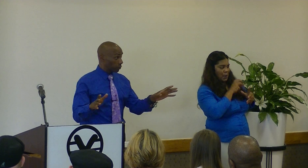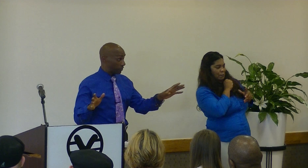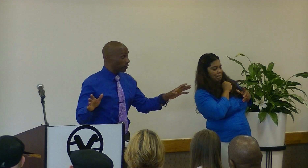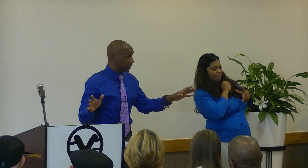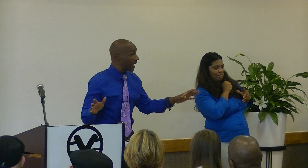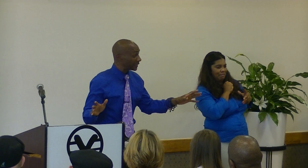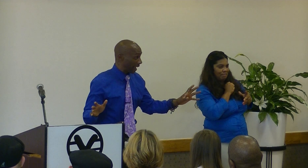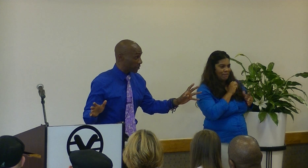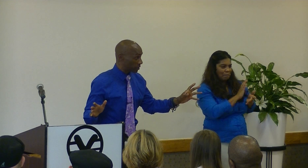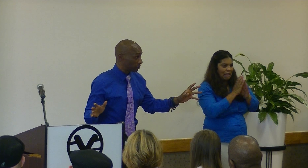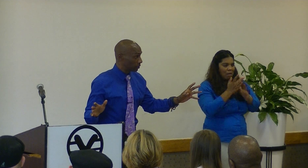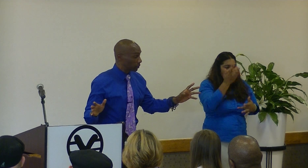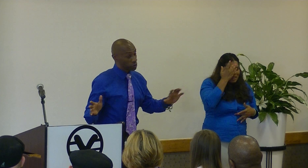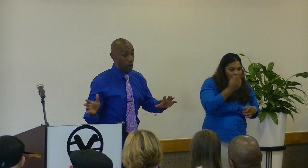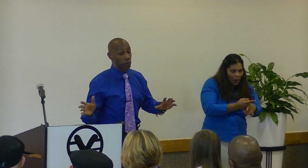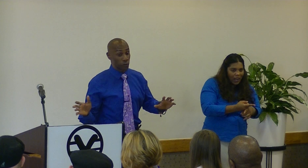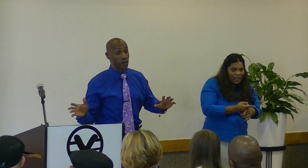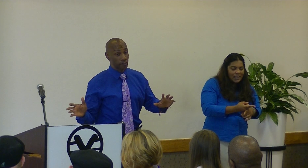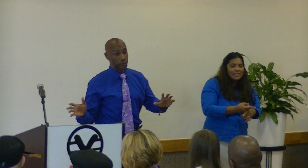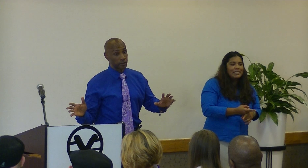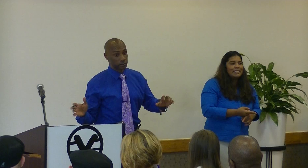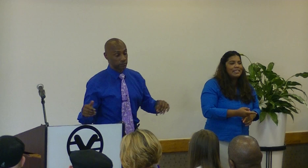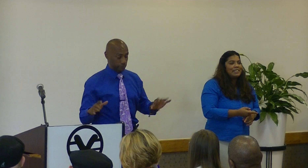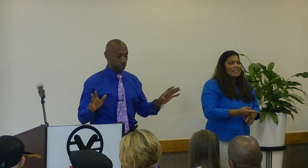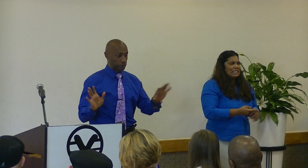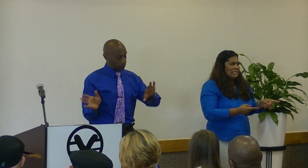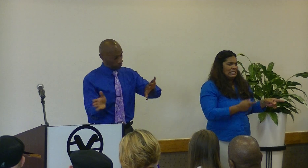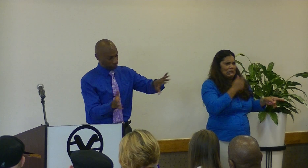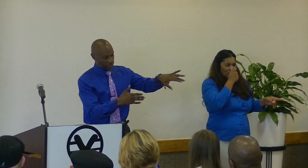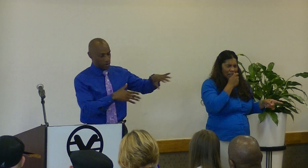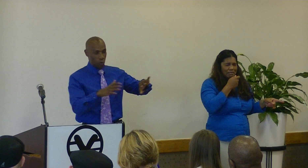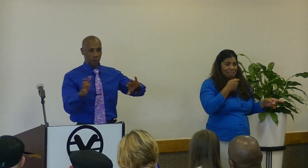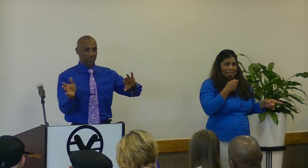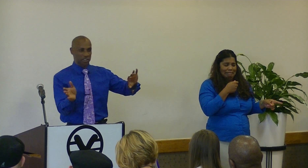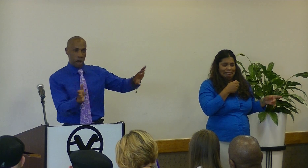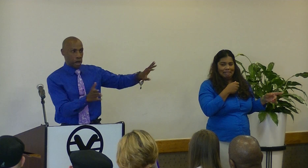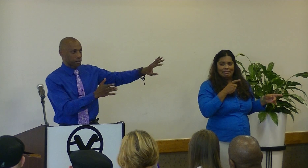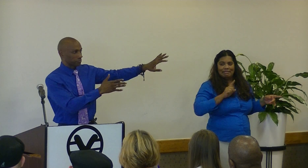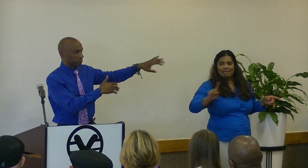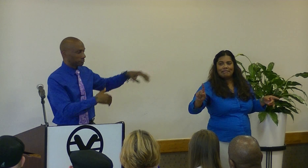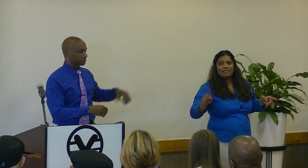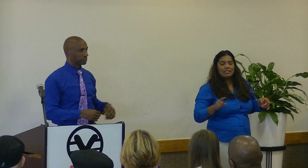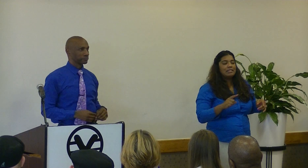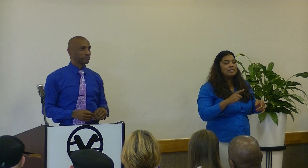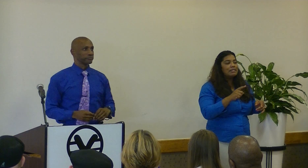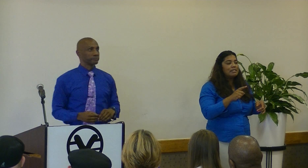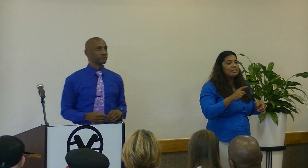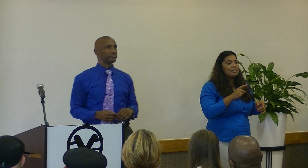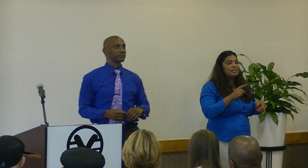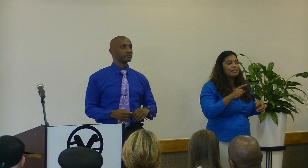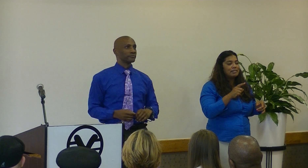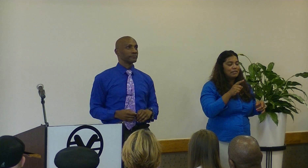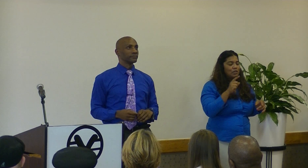Because one, we think we can catch it, which is why we run from it. But that's a whole different topic.